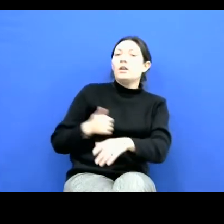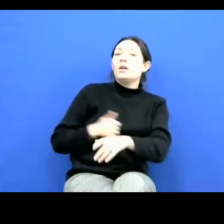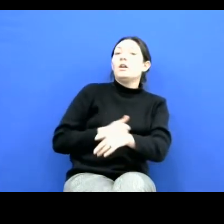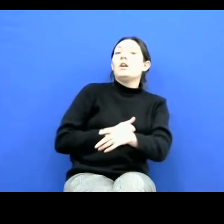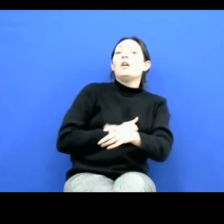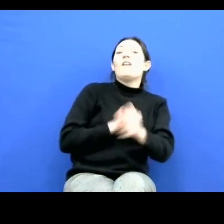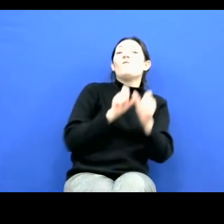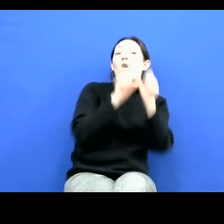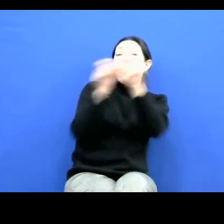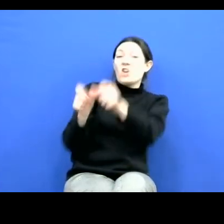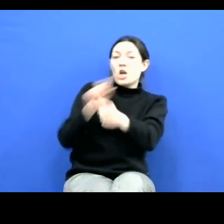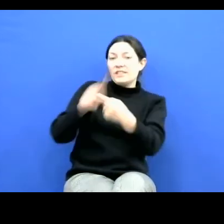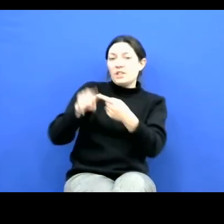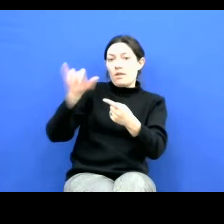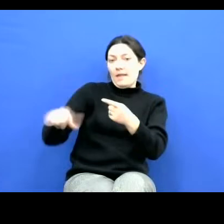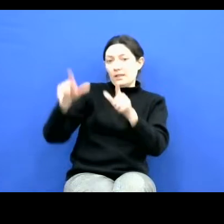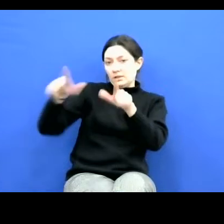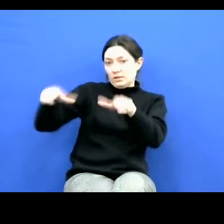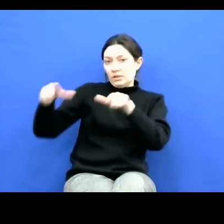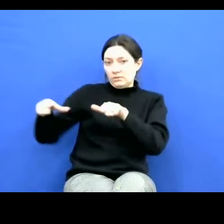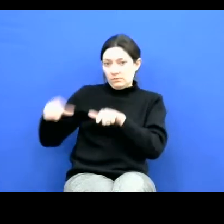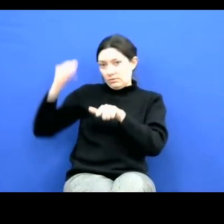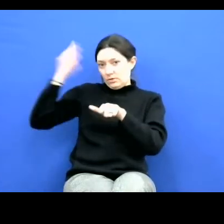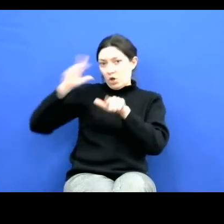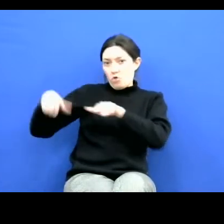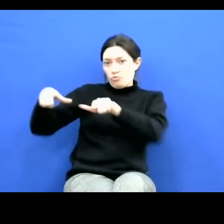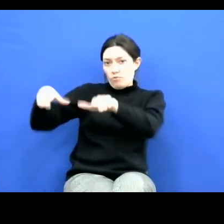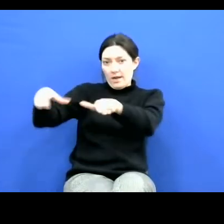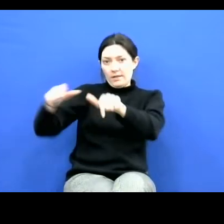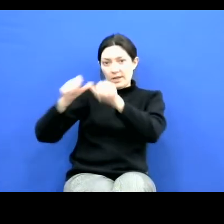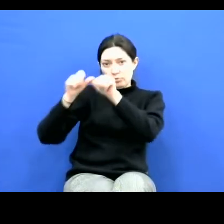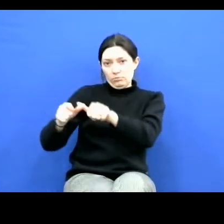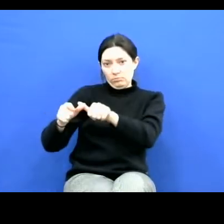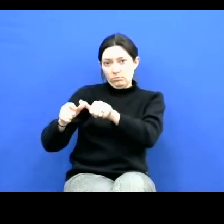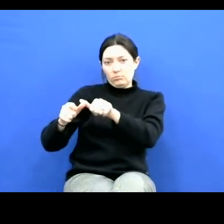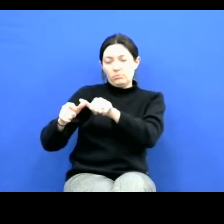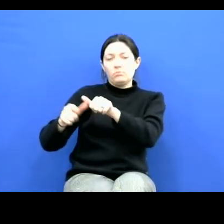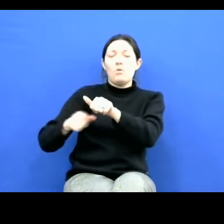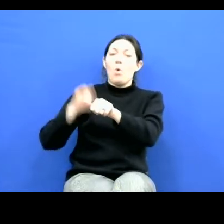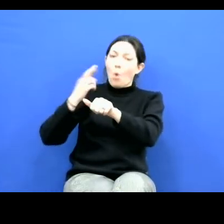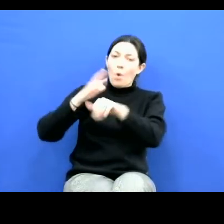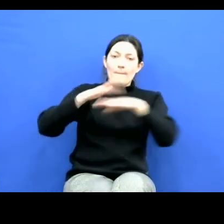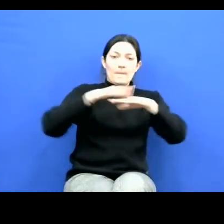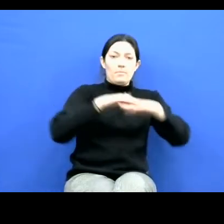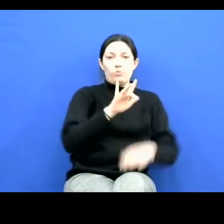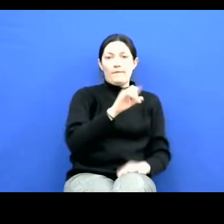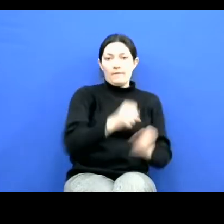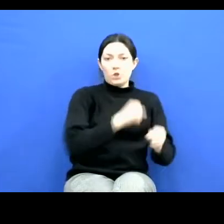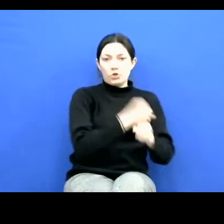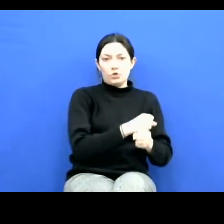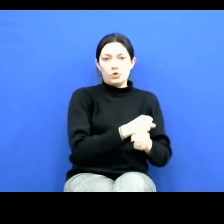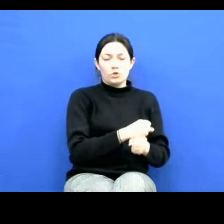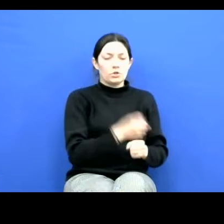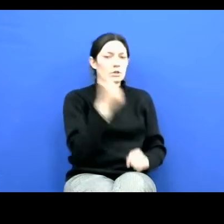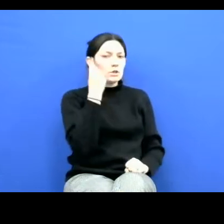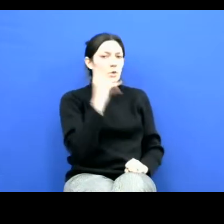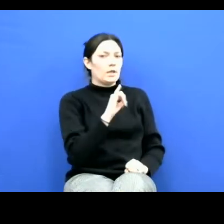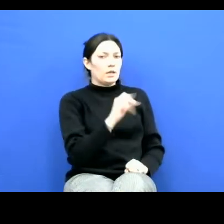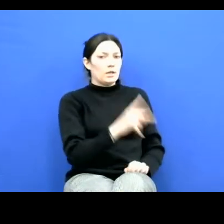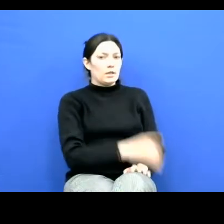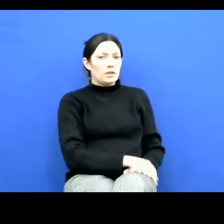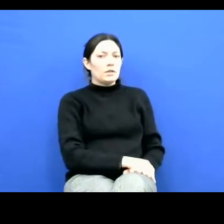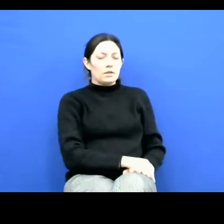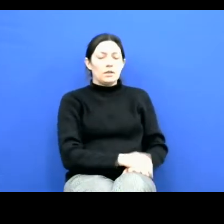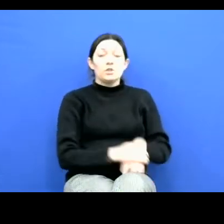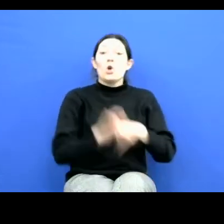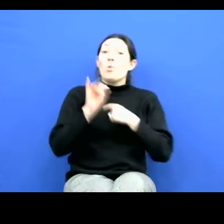the array is installed, Okay. or a minimum of 25 years. Okay, So if the